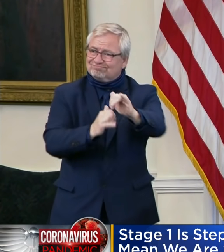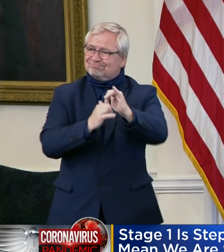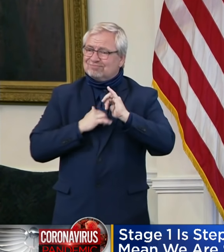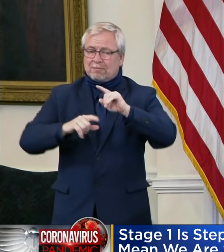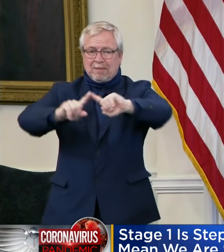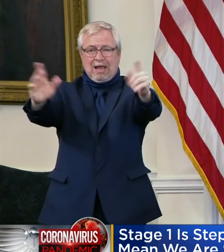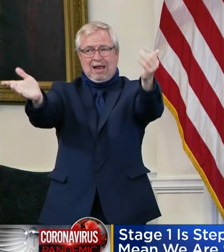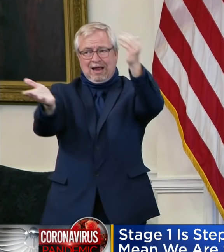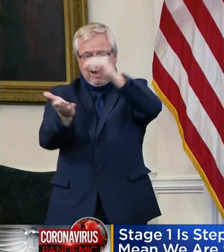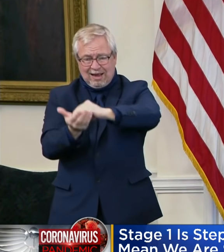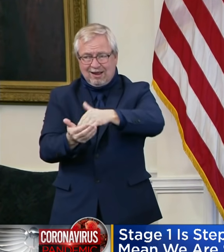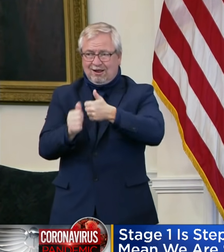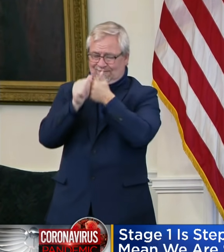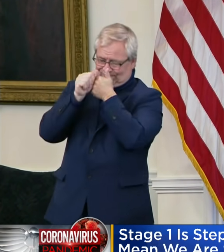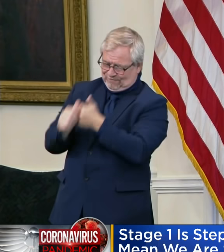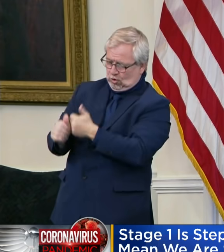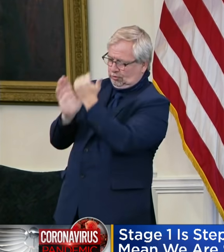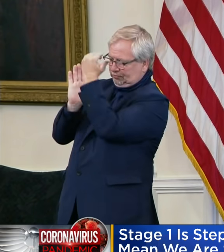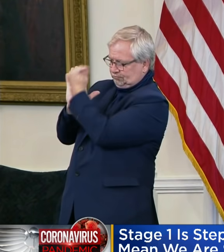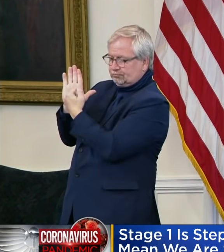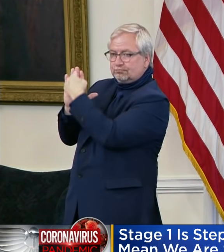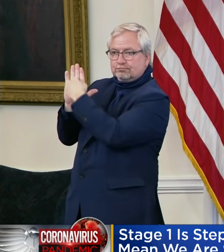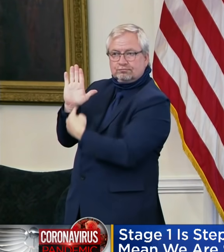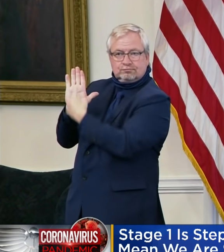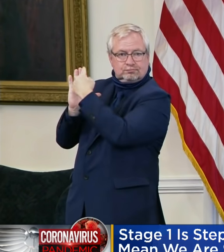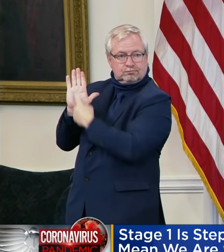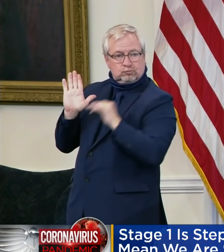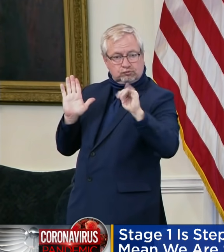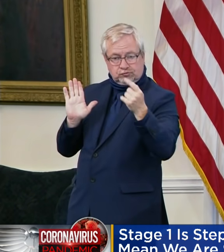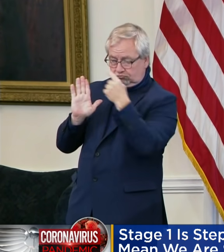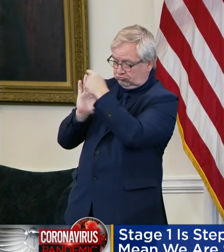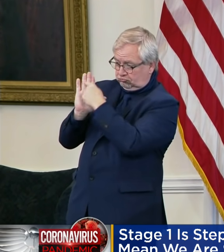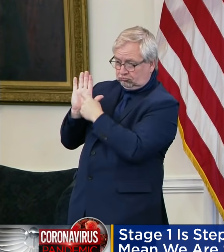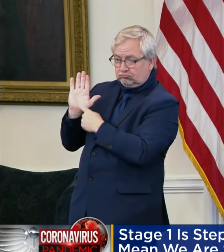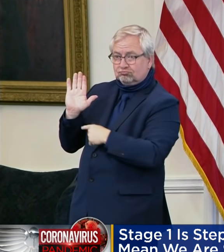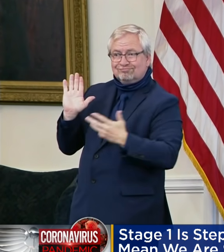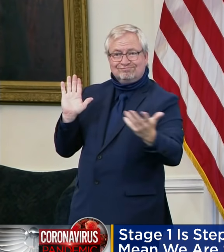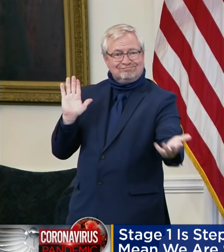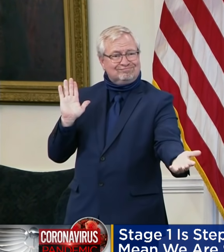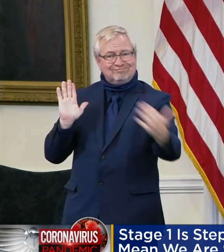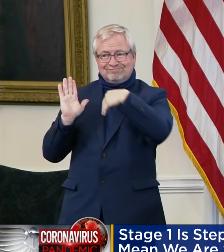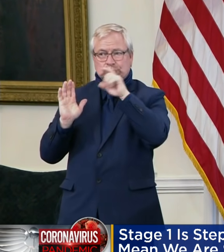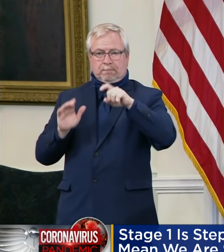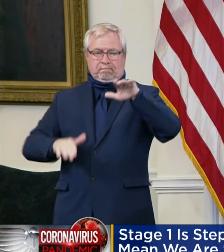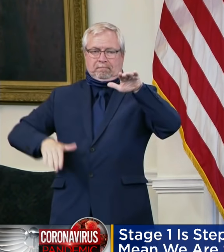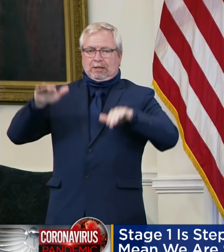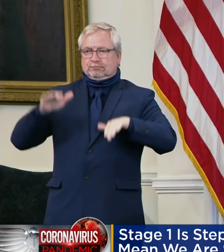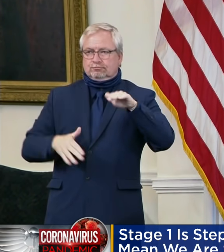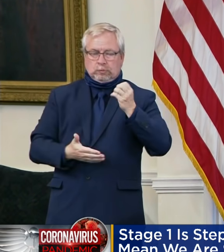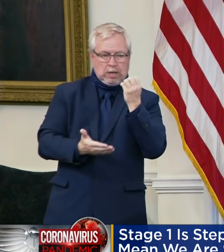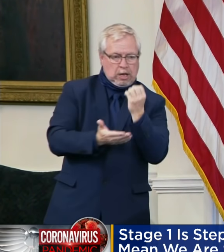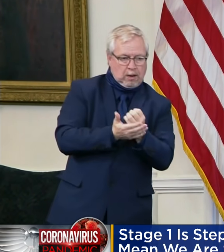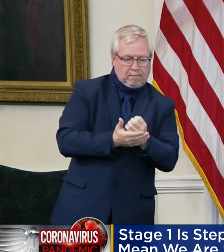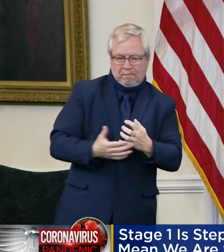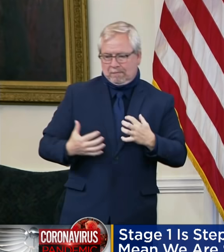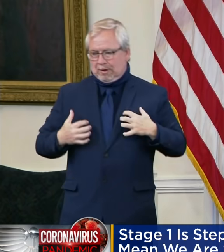believe to be a safe way. We're trying to take into consideration both the economic and the health considerations at the same time, and we did it in conjunction with,